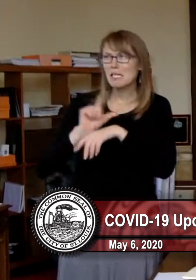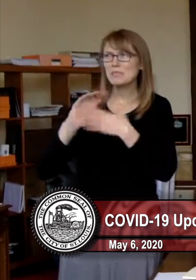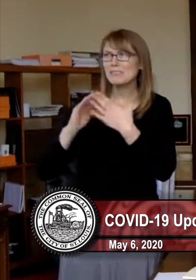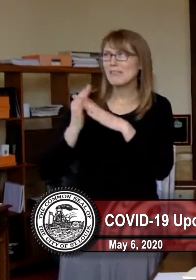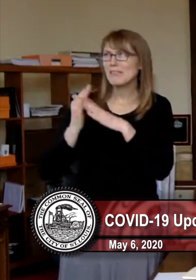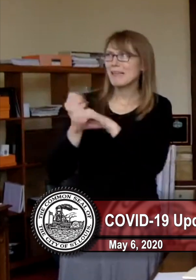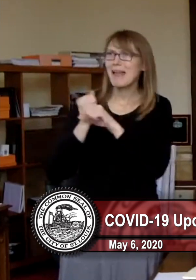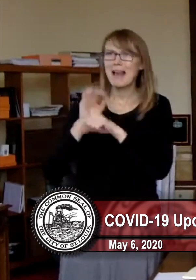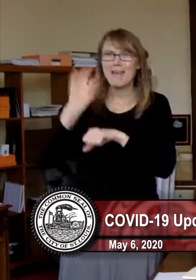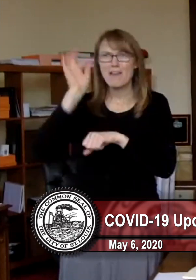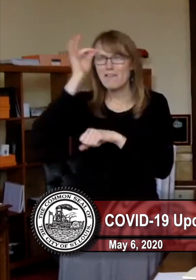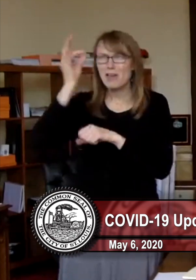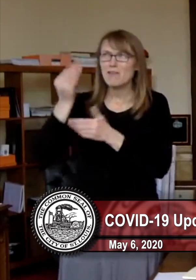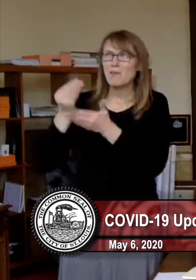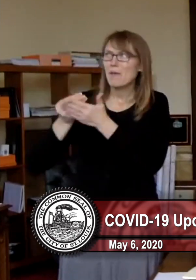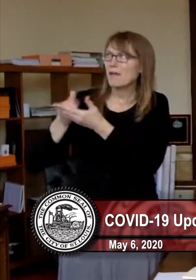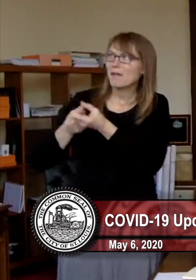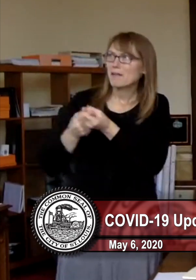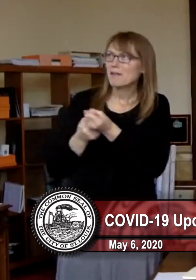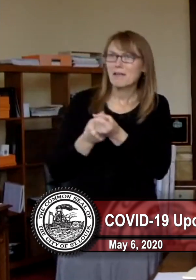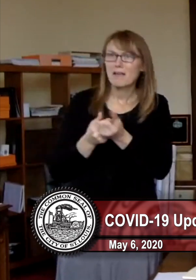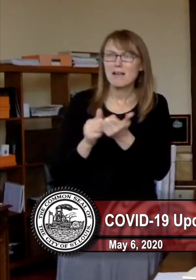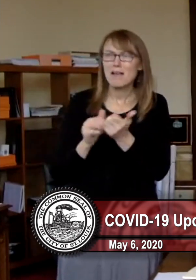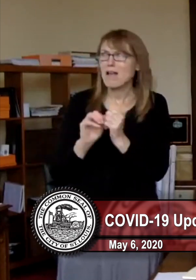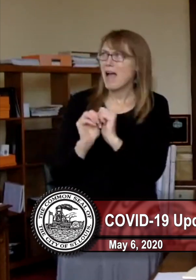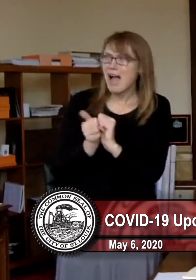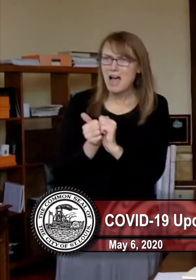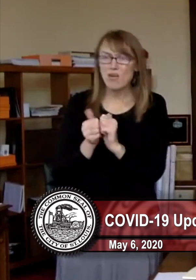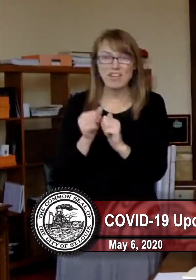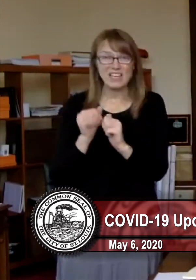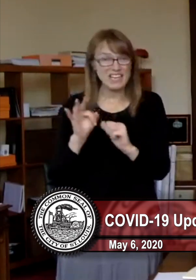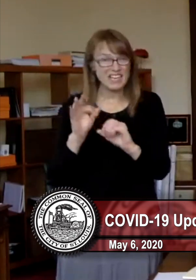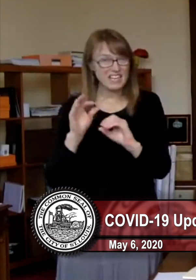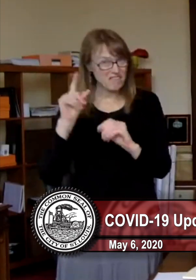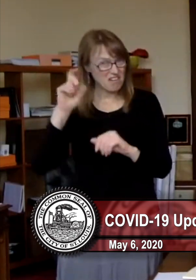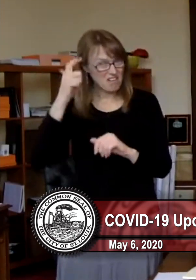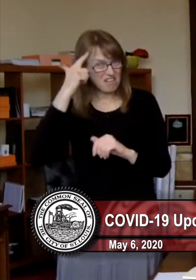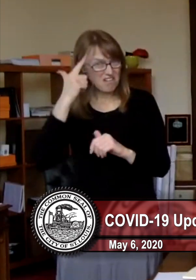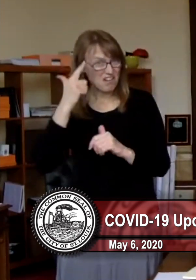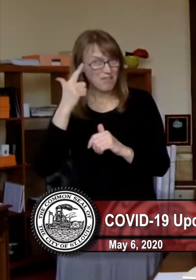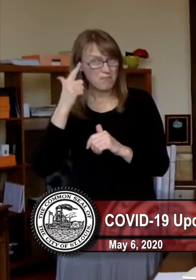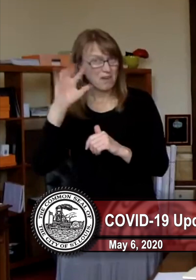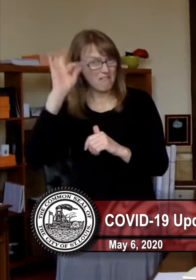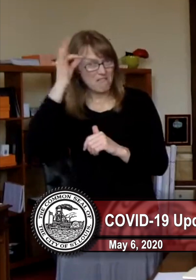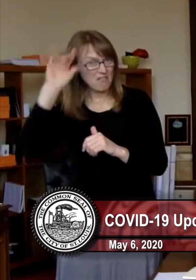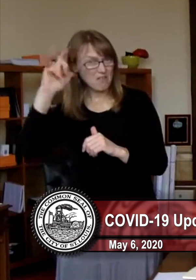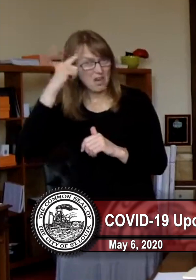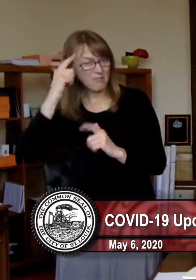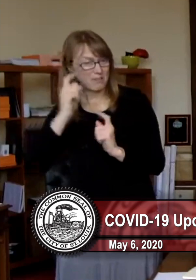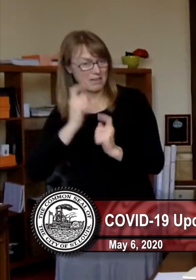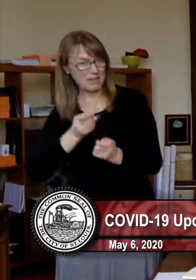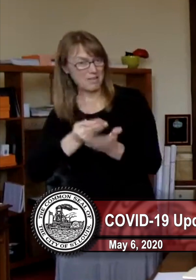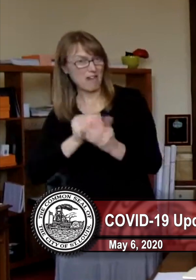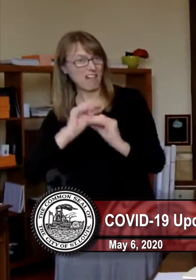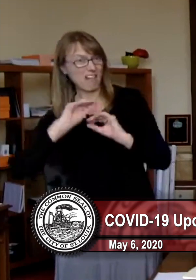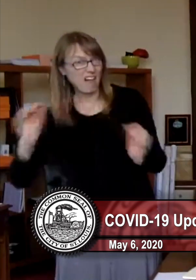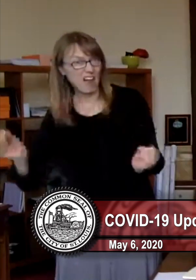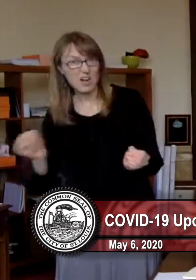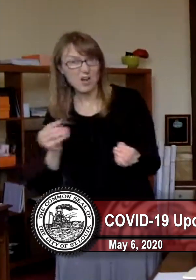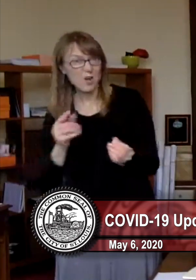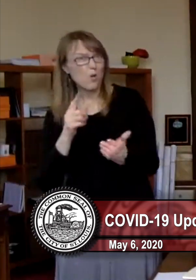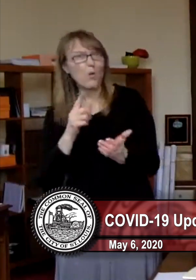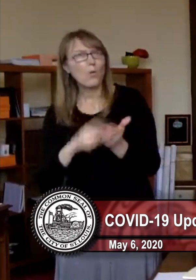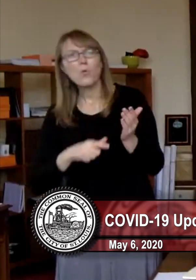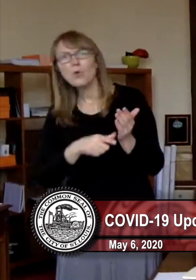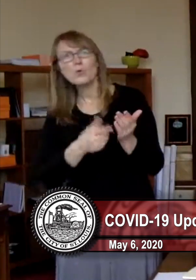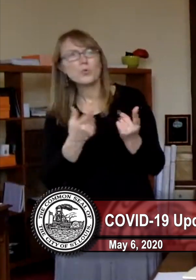far. And if we don't get help, what kind of cuts or tax increases should we expect? Jason.